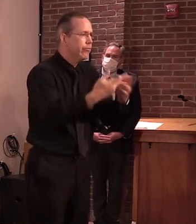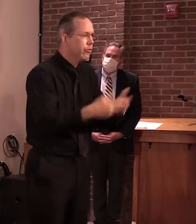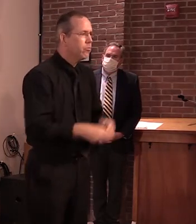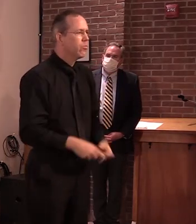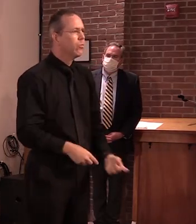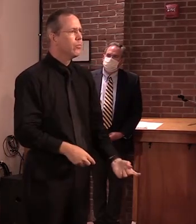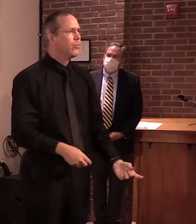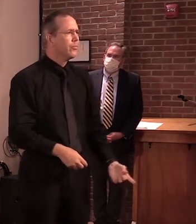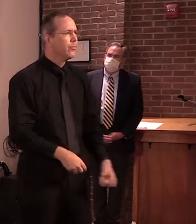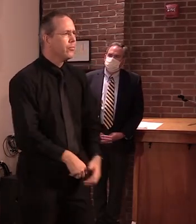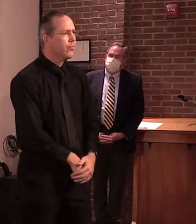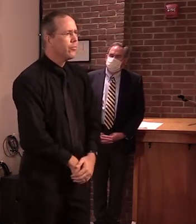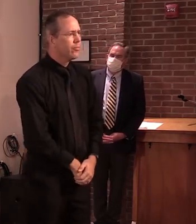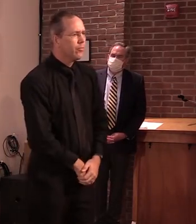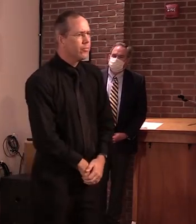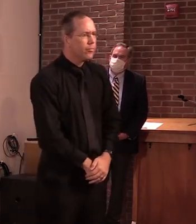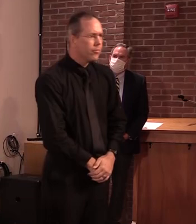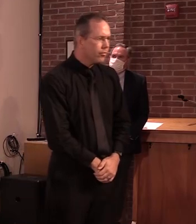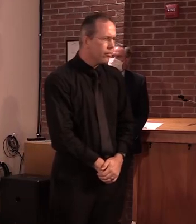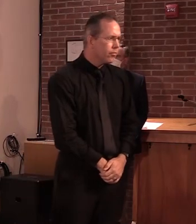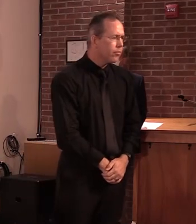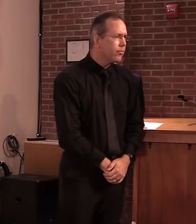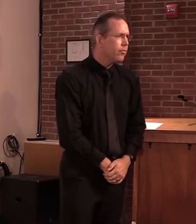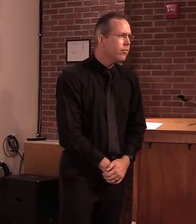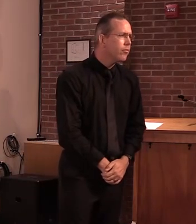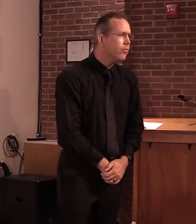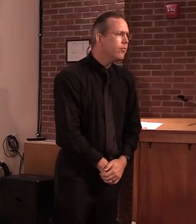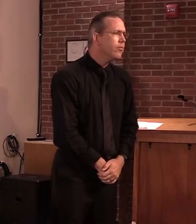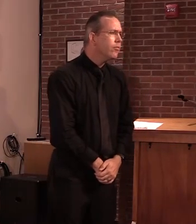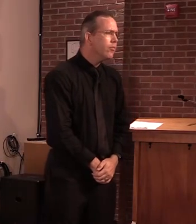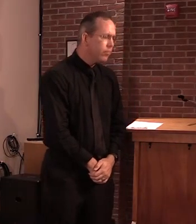Courtney, Local 22, Local 44.